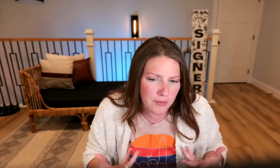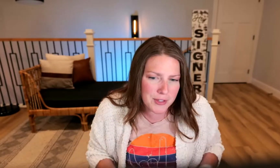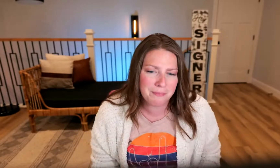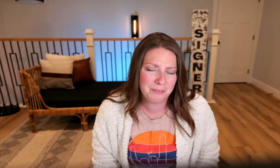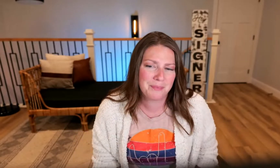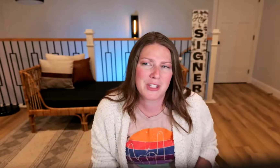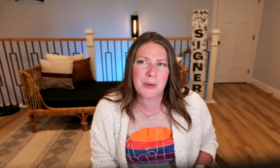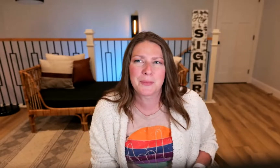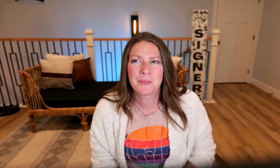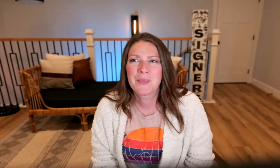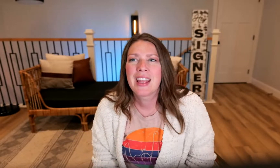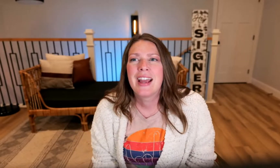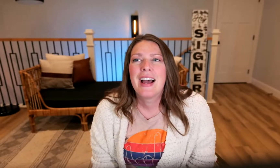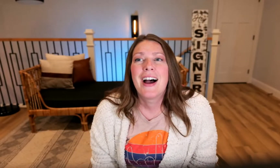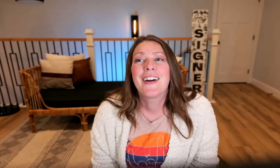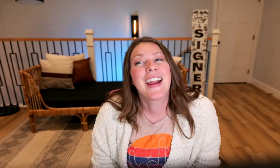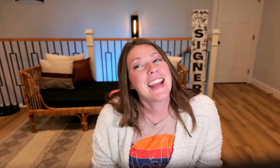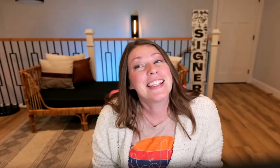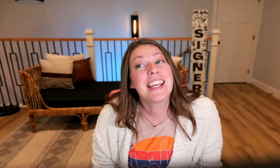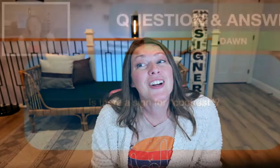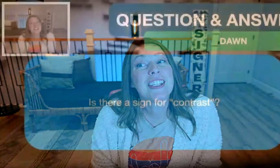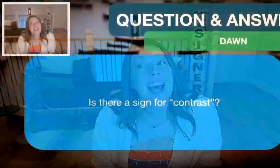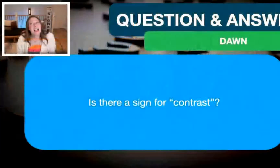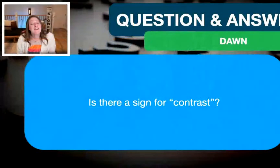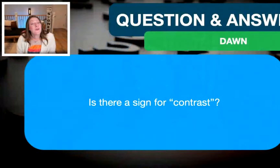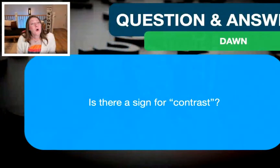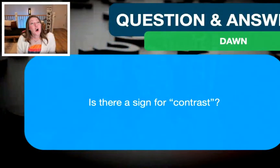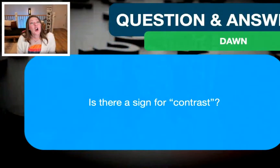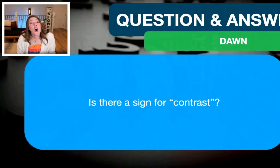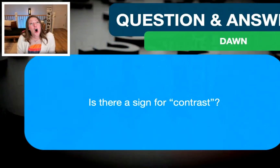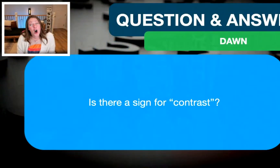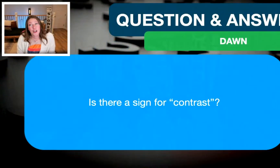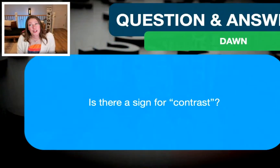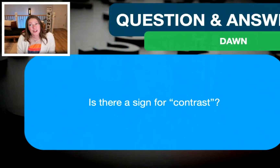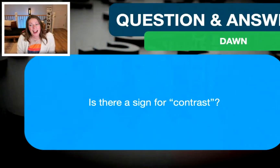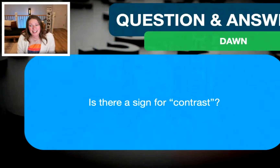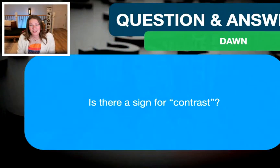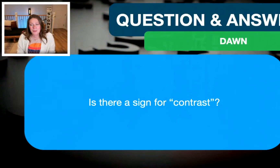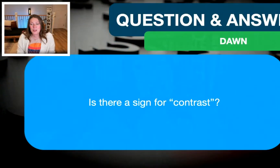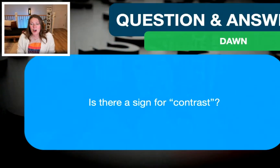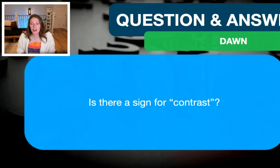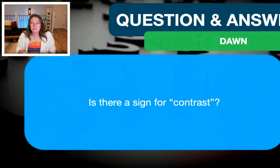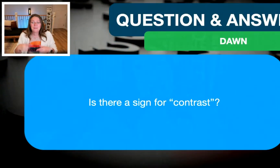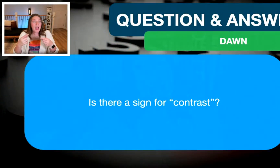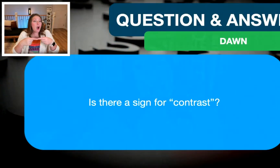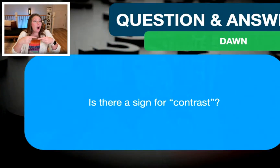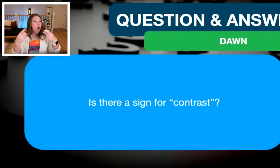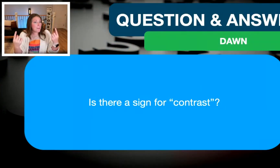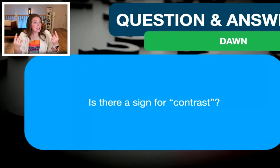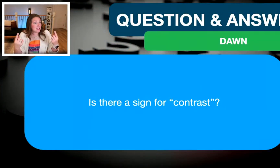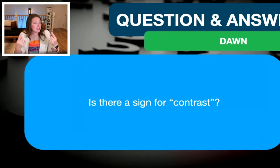involved. So, all right, is there a sign for contrast from Dawn? Opposite,